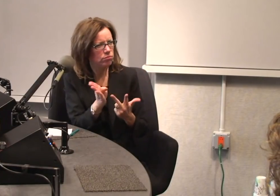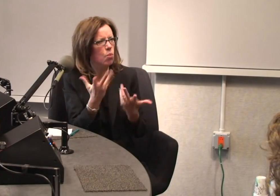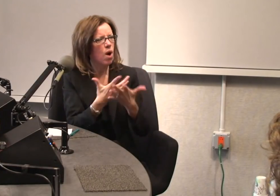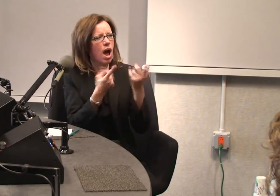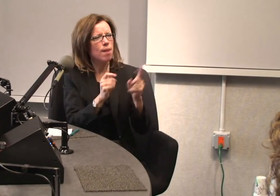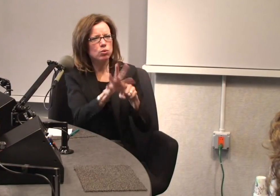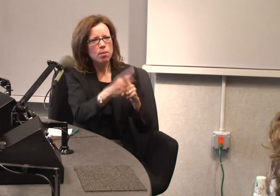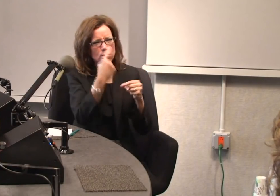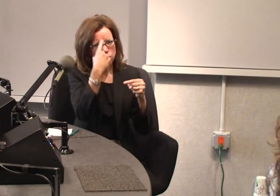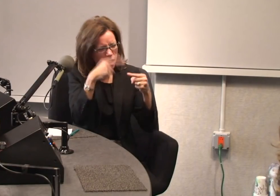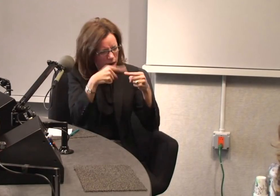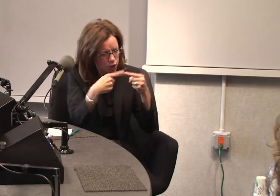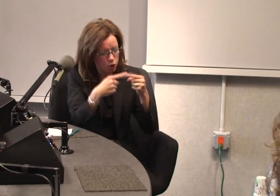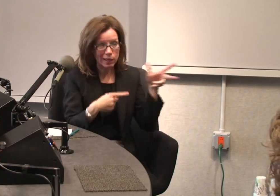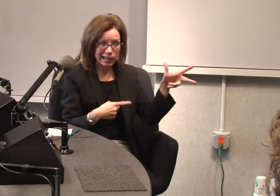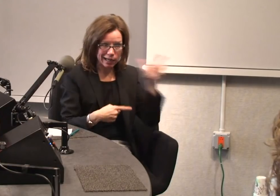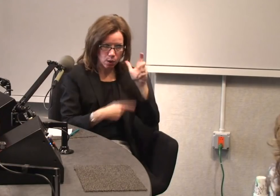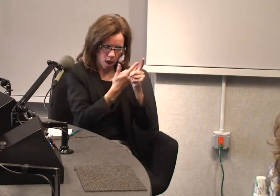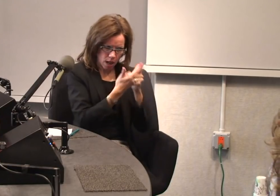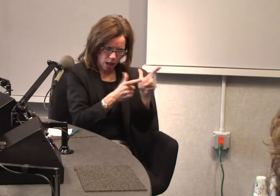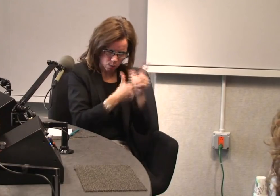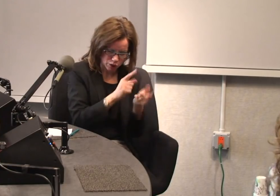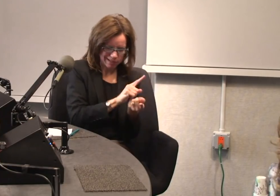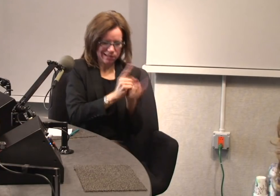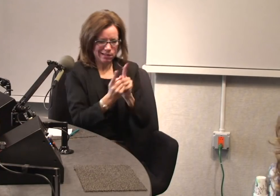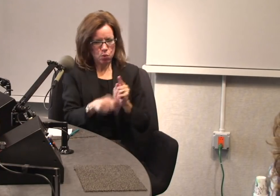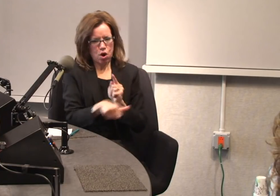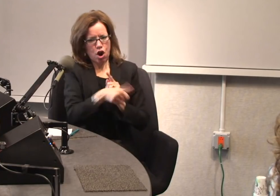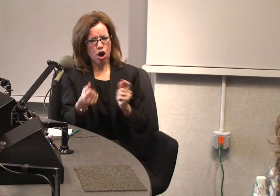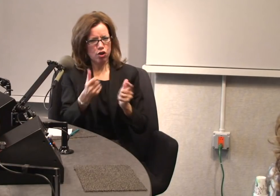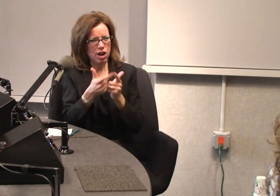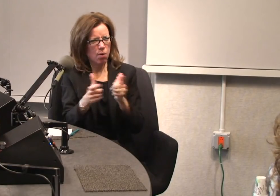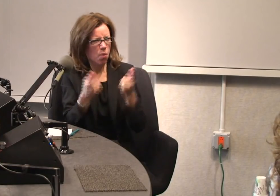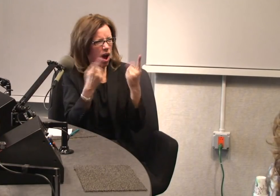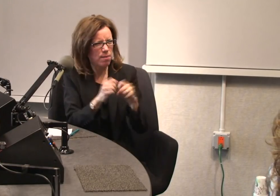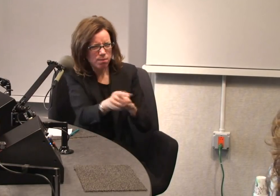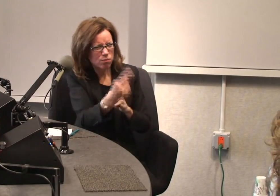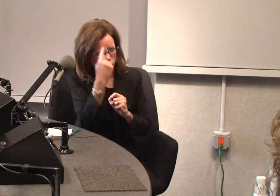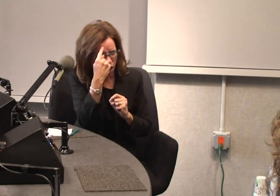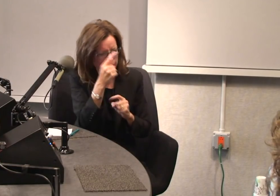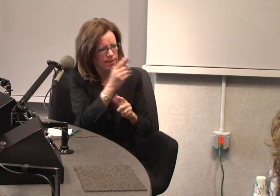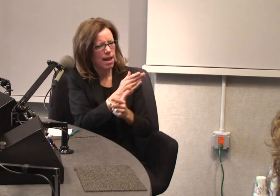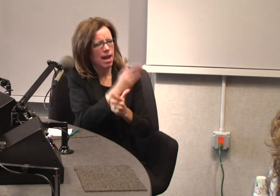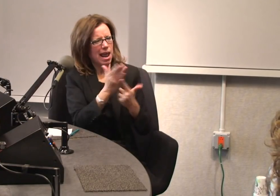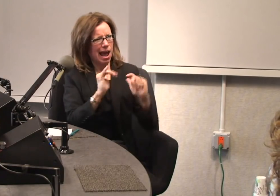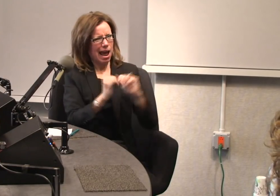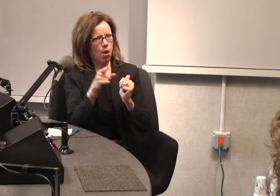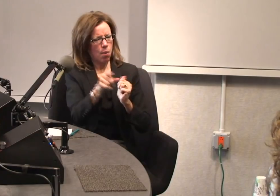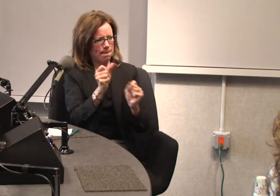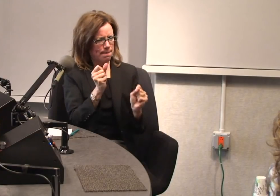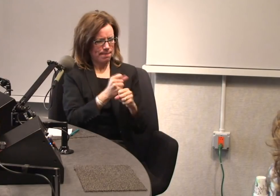when you listen to one language and translate into another to the protocols of making logistical arrangements for